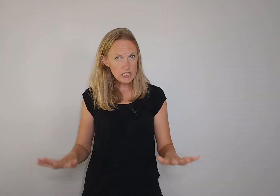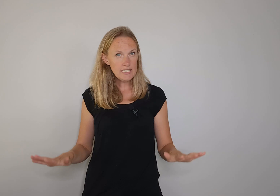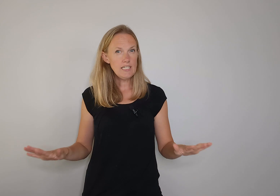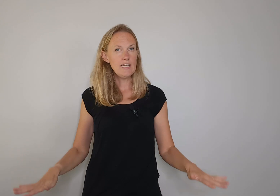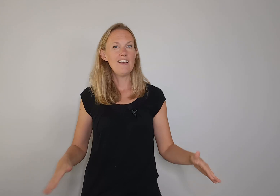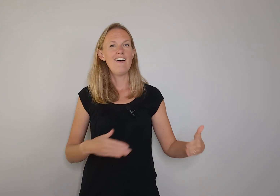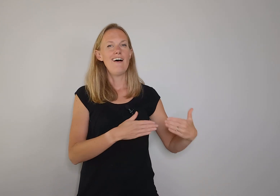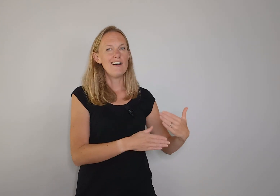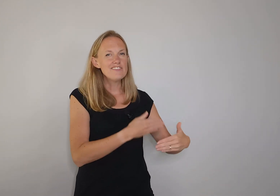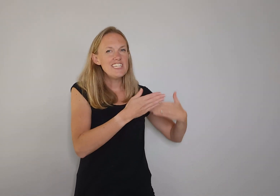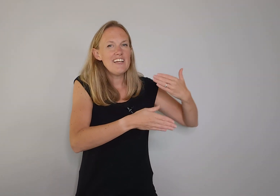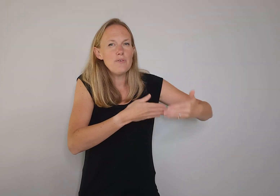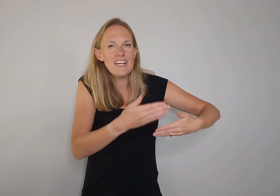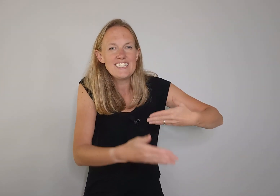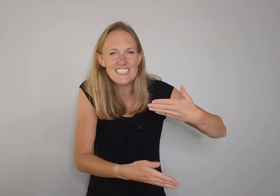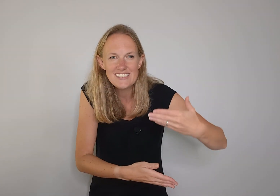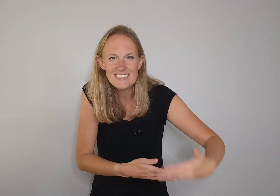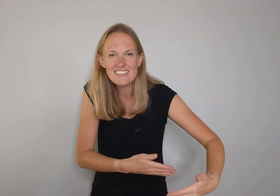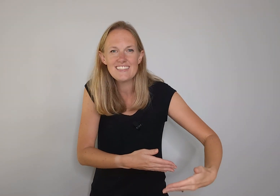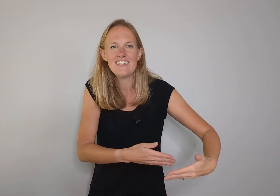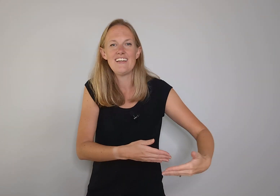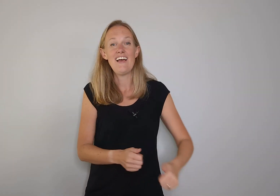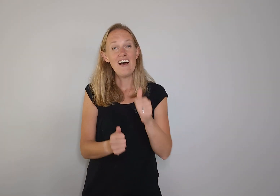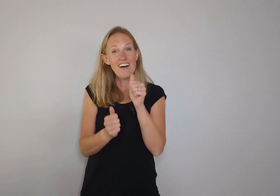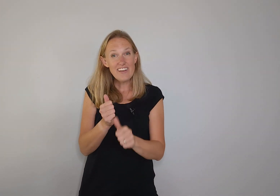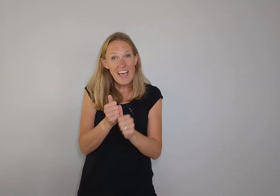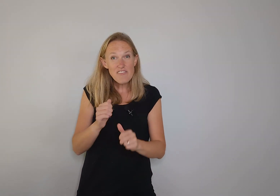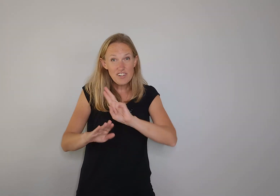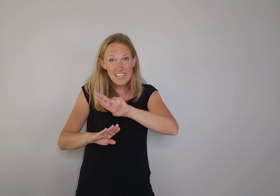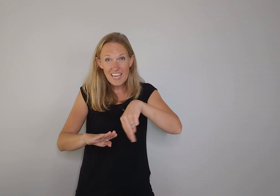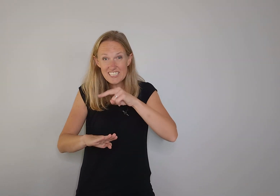Children of generations, of every